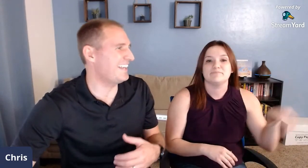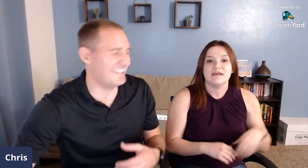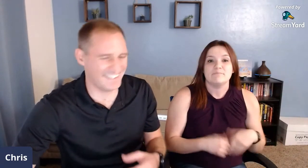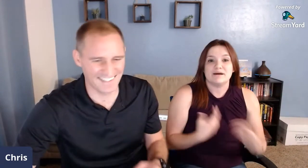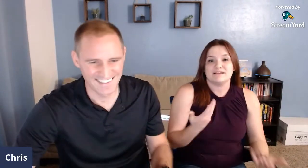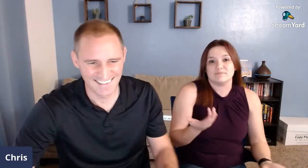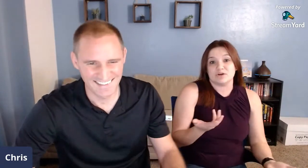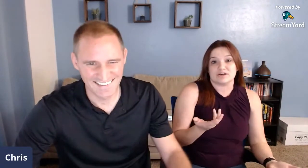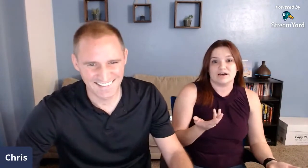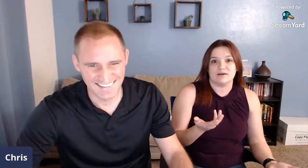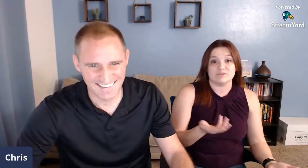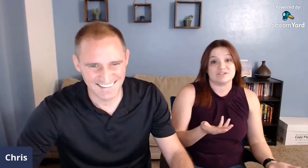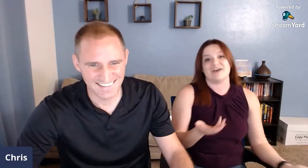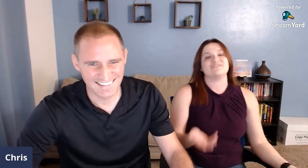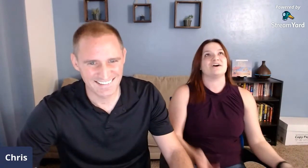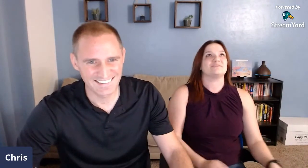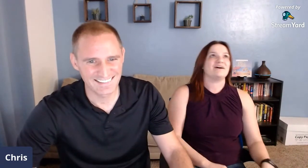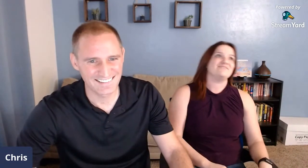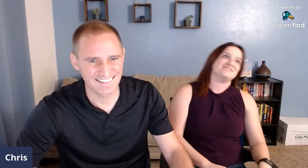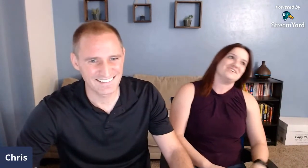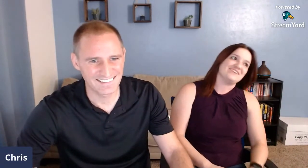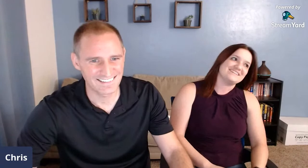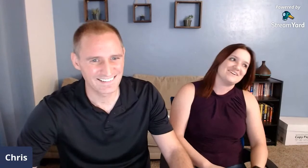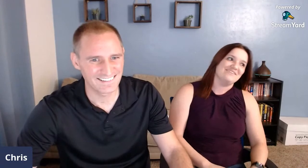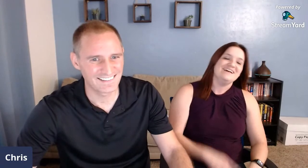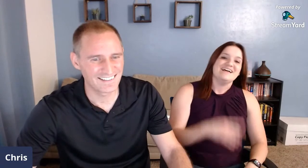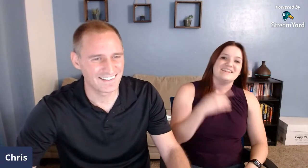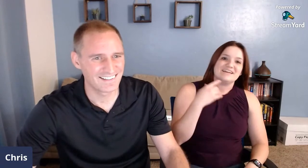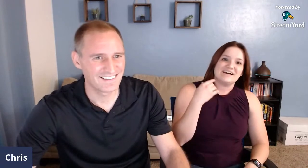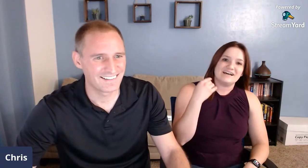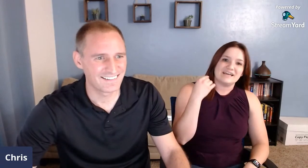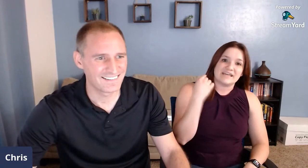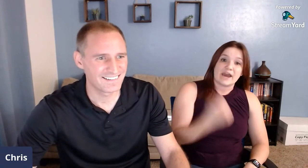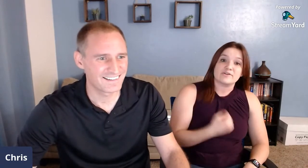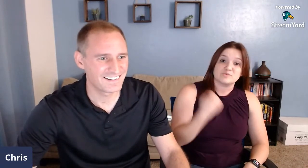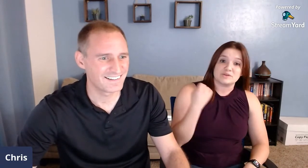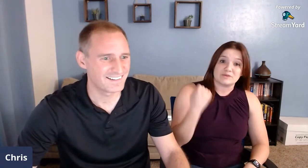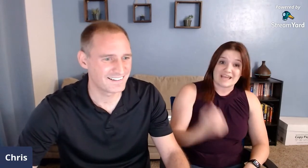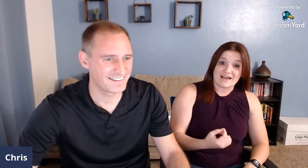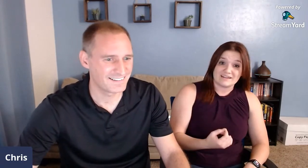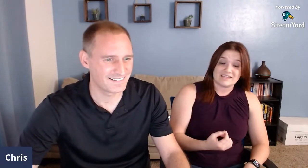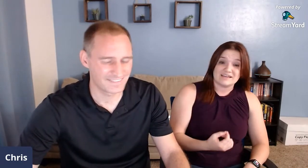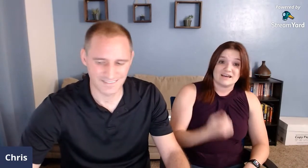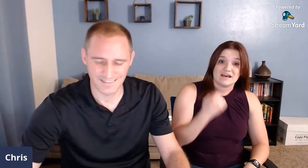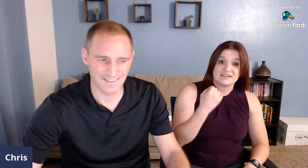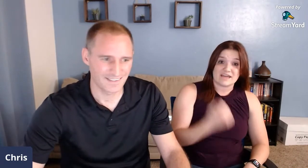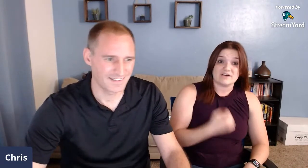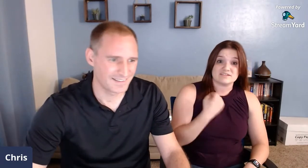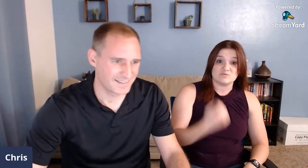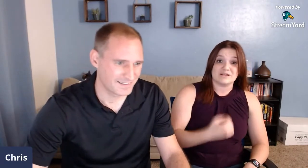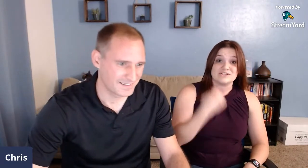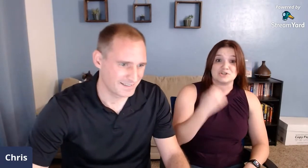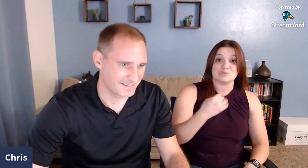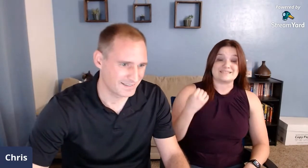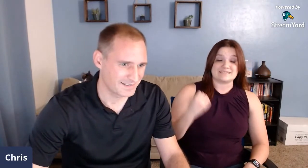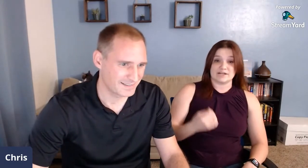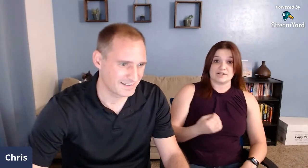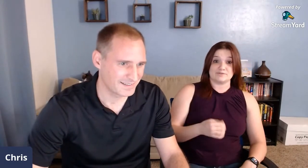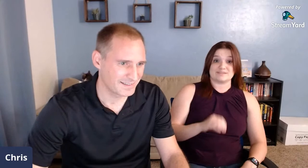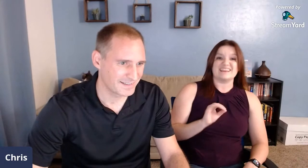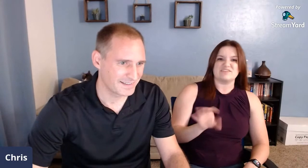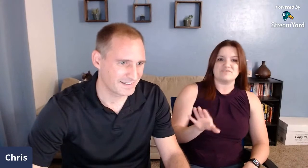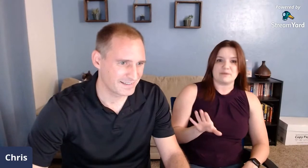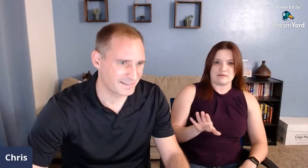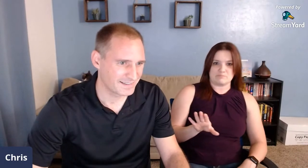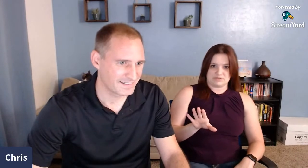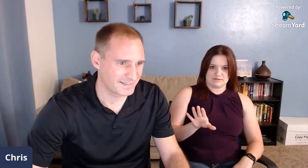Oh. But the book, which I've talked about, which all you guys know, the Encounters with the Reality, 1001 Interpreting